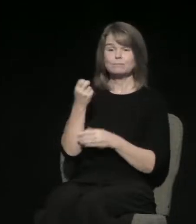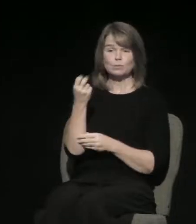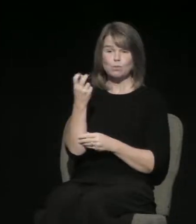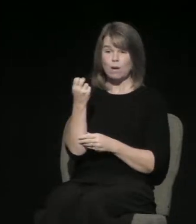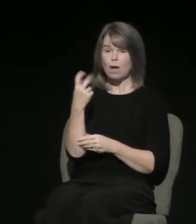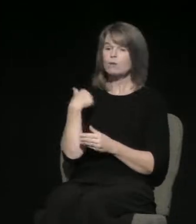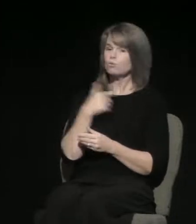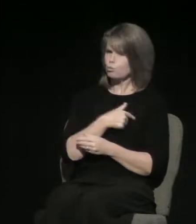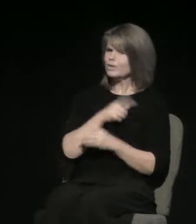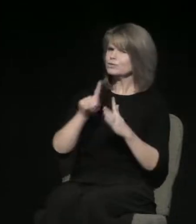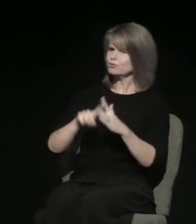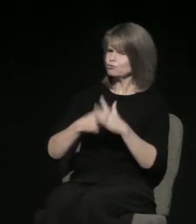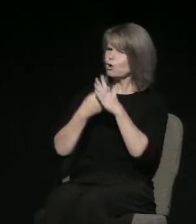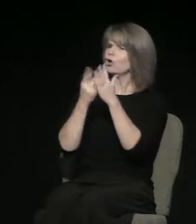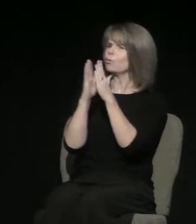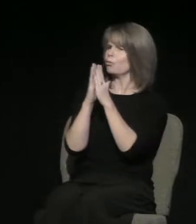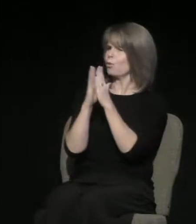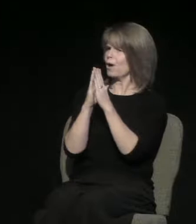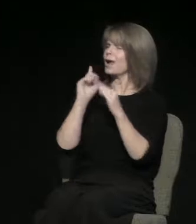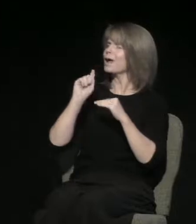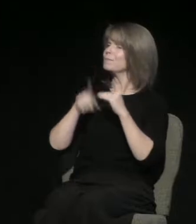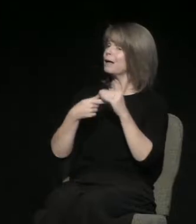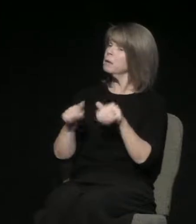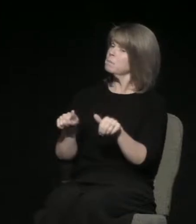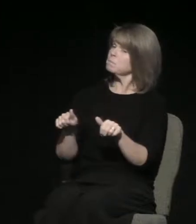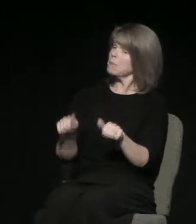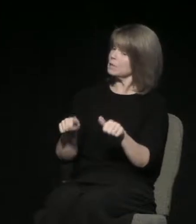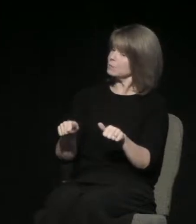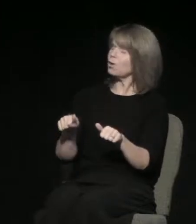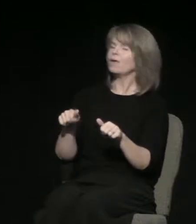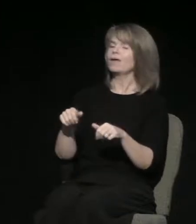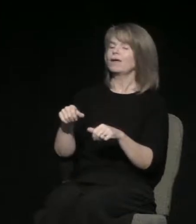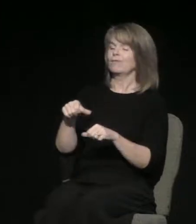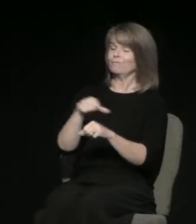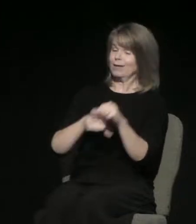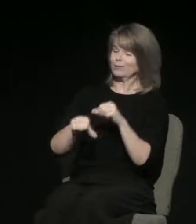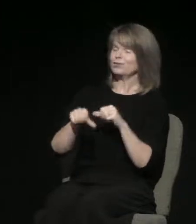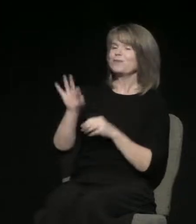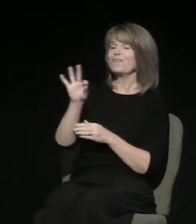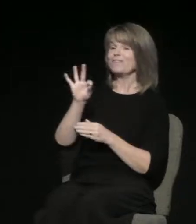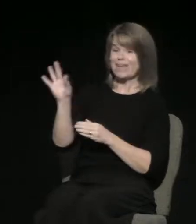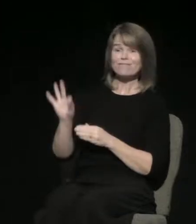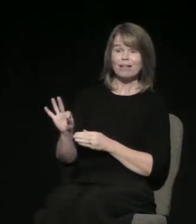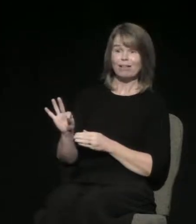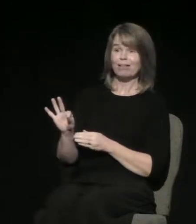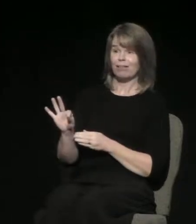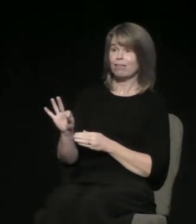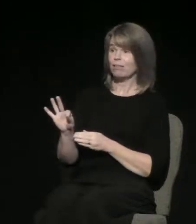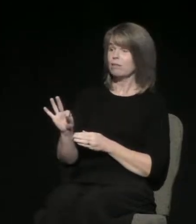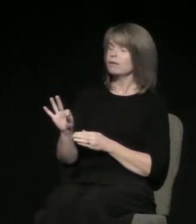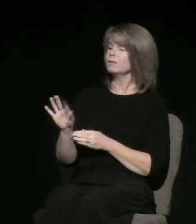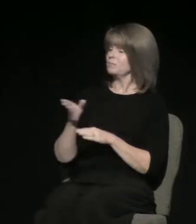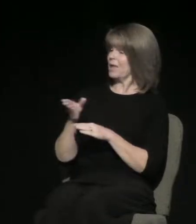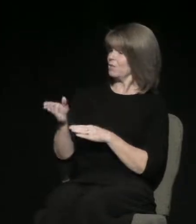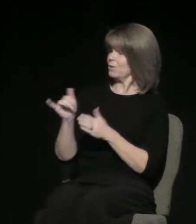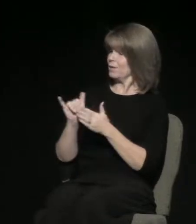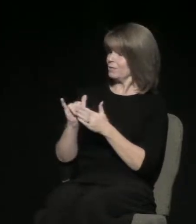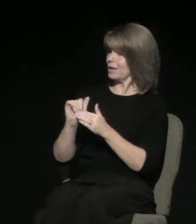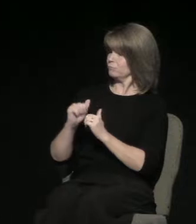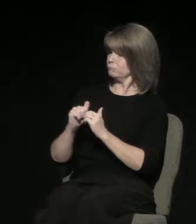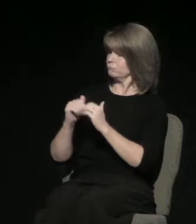We were really starting to pray About the possibility of Fellowship Fayetteville And then after that